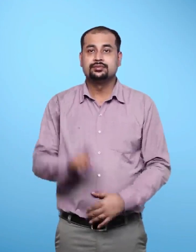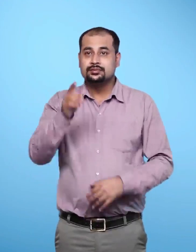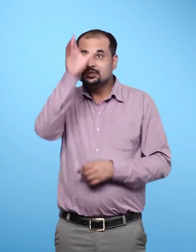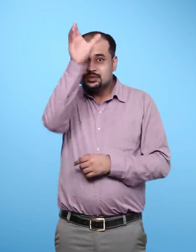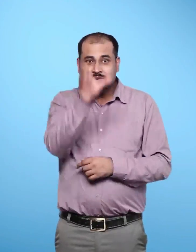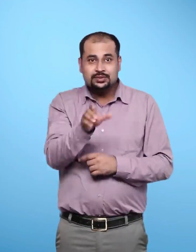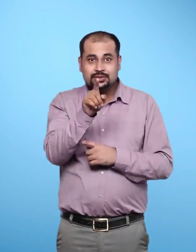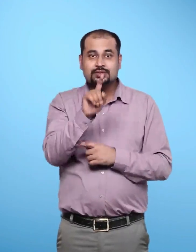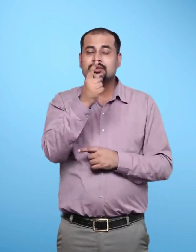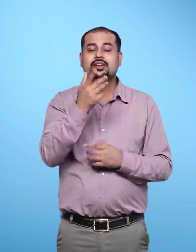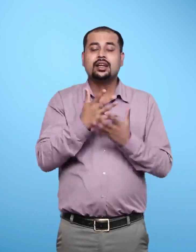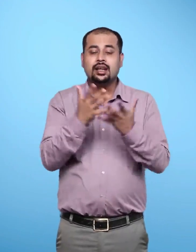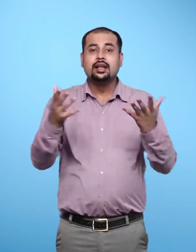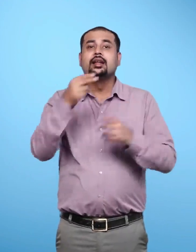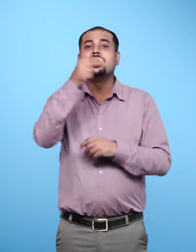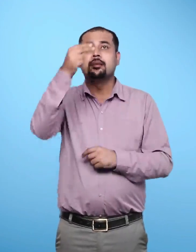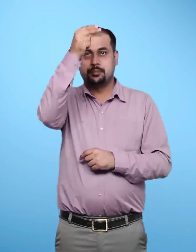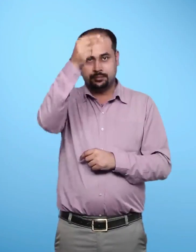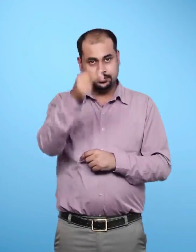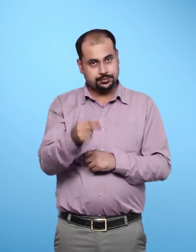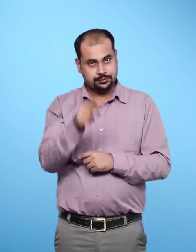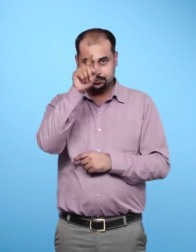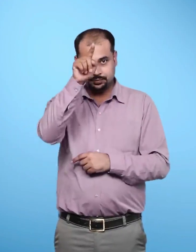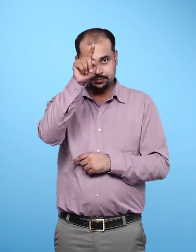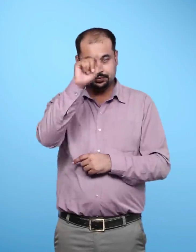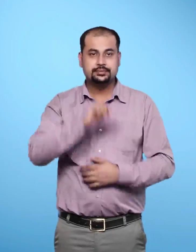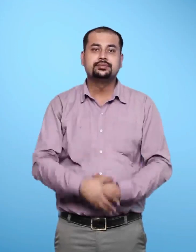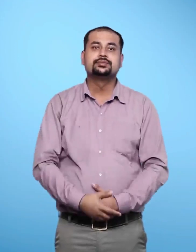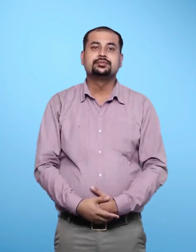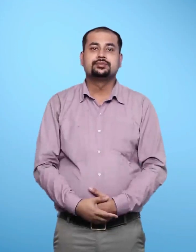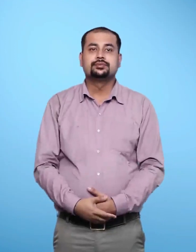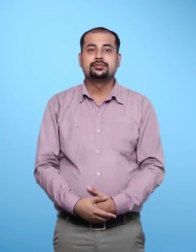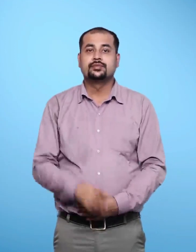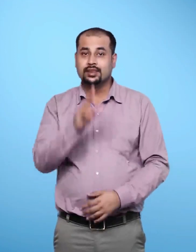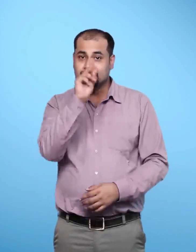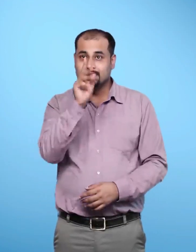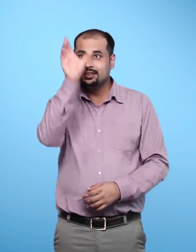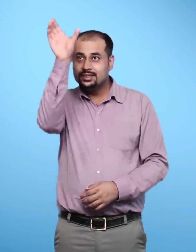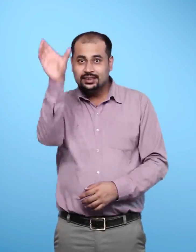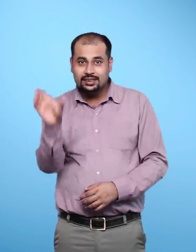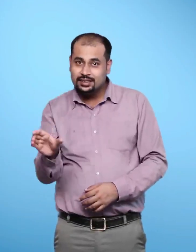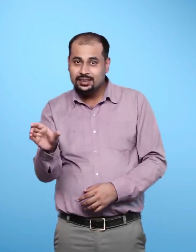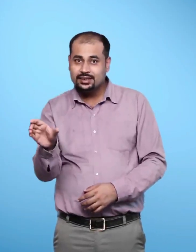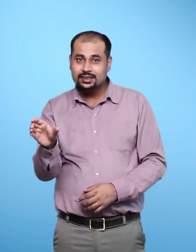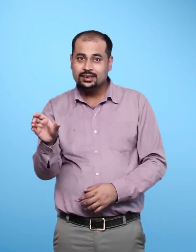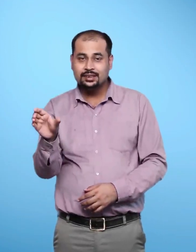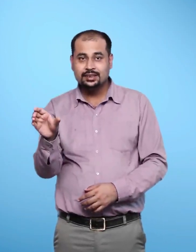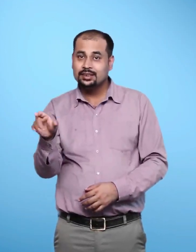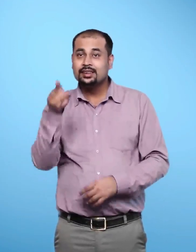The first column has the heading Item. The second column, price of each.